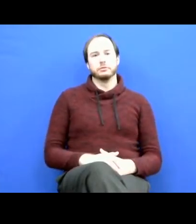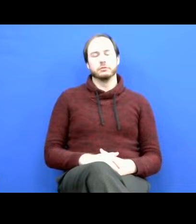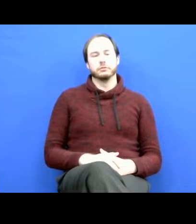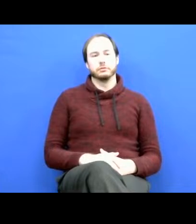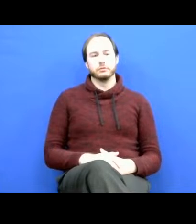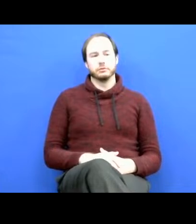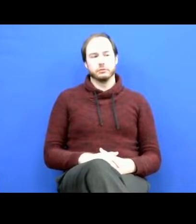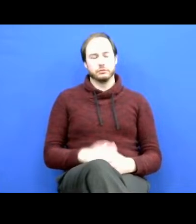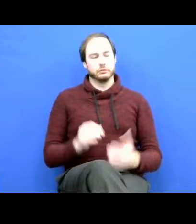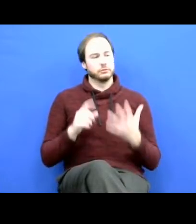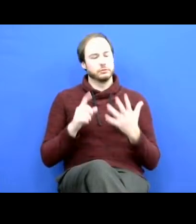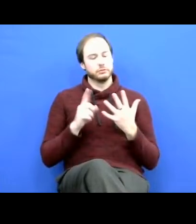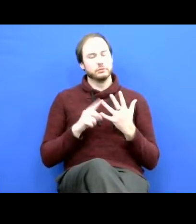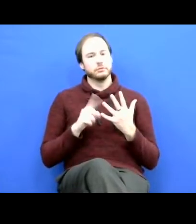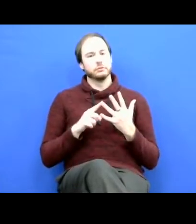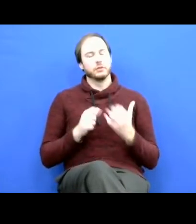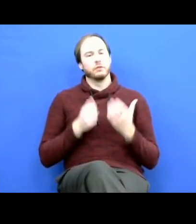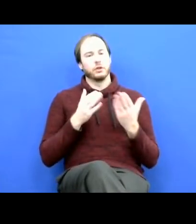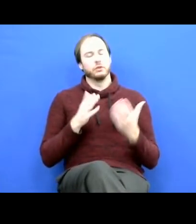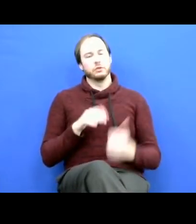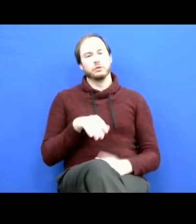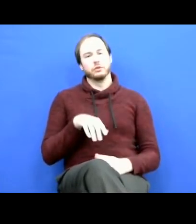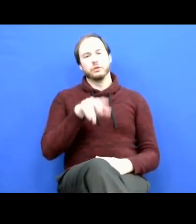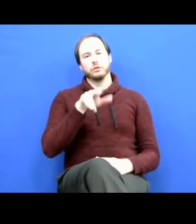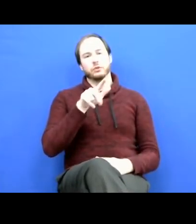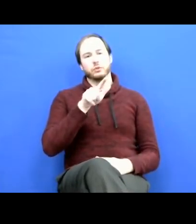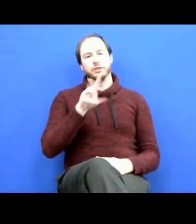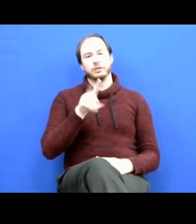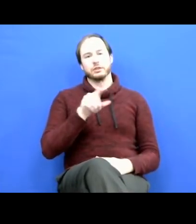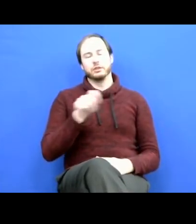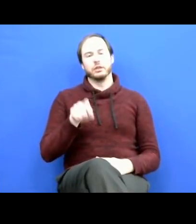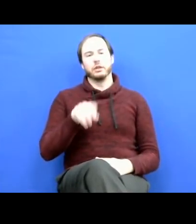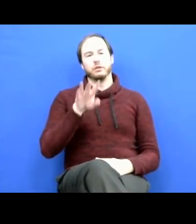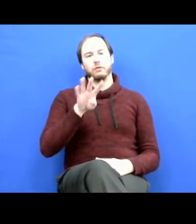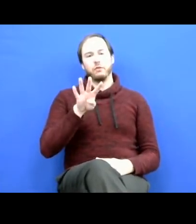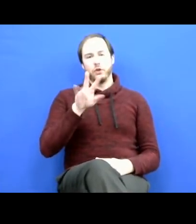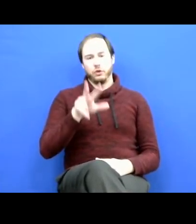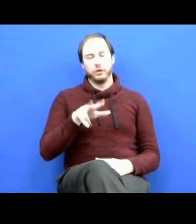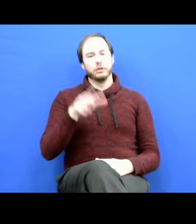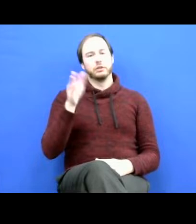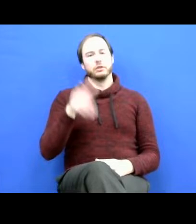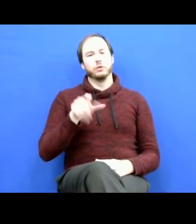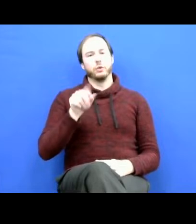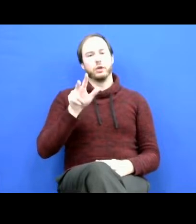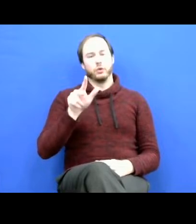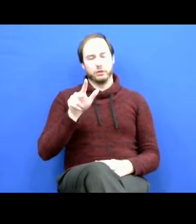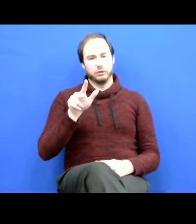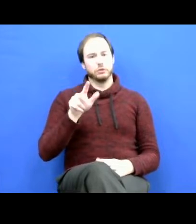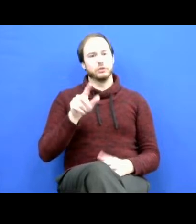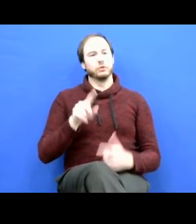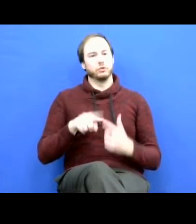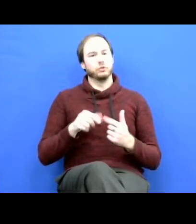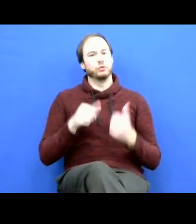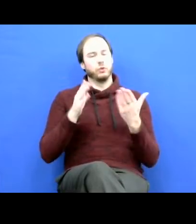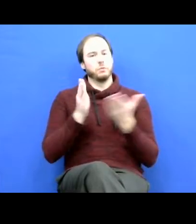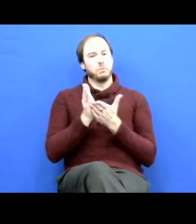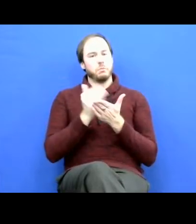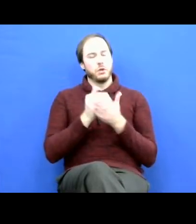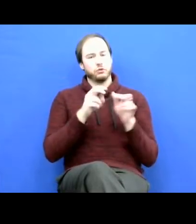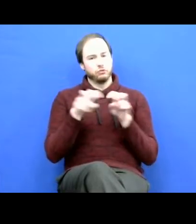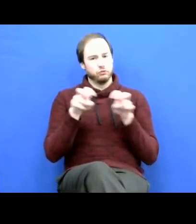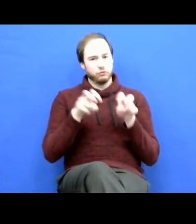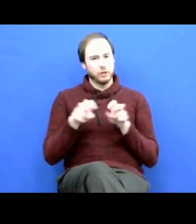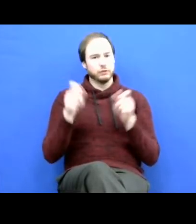Mr. Supervisor, fellow town board members, I have resolution 26-443, 2023 to make appropriate budget transfers